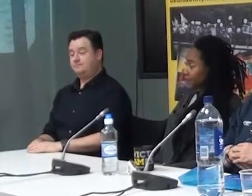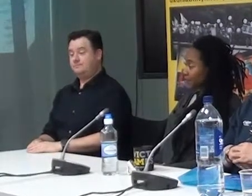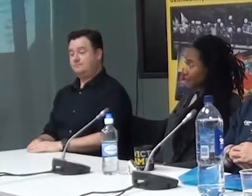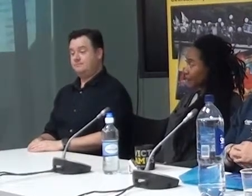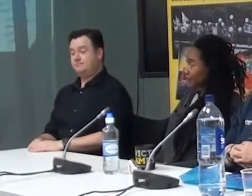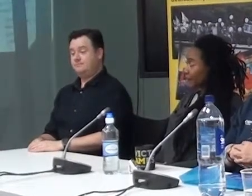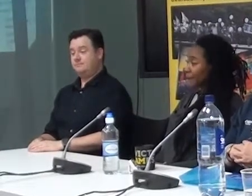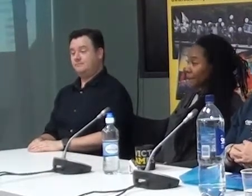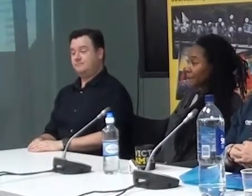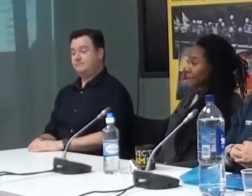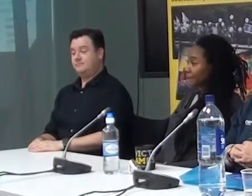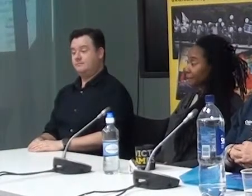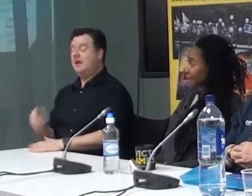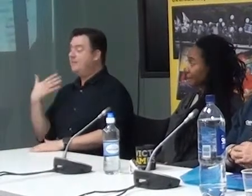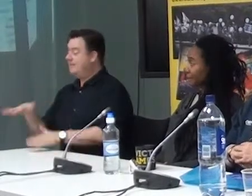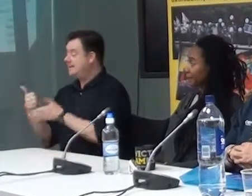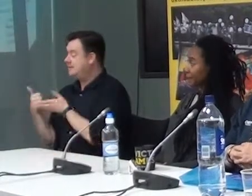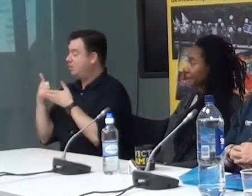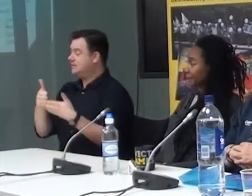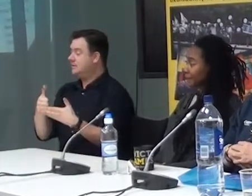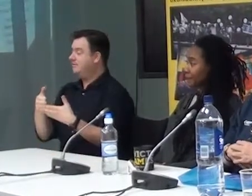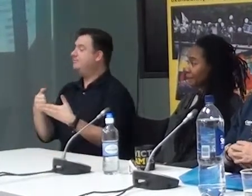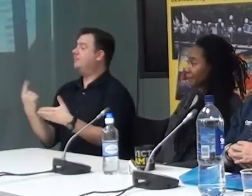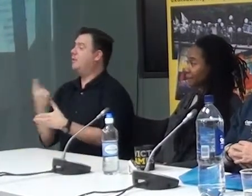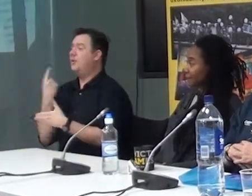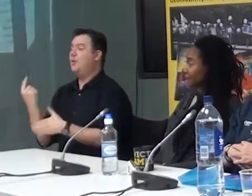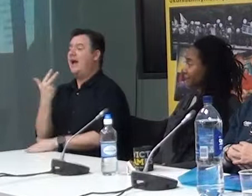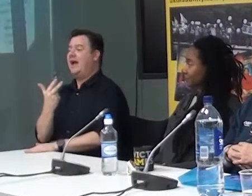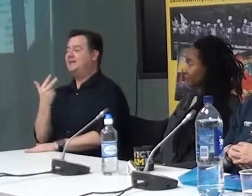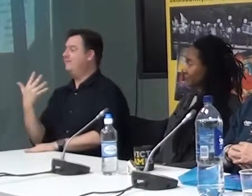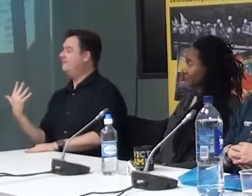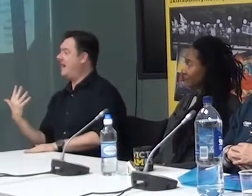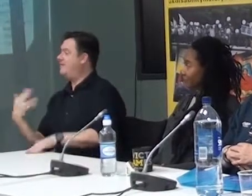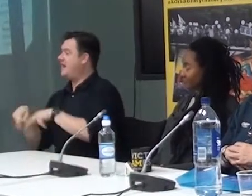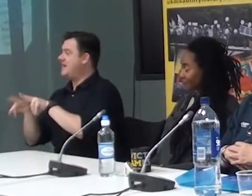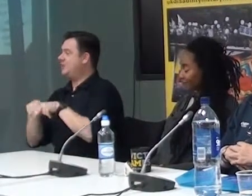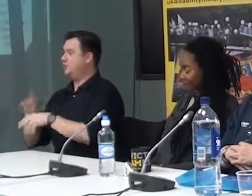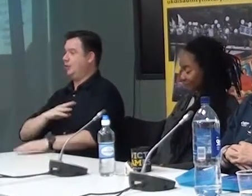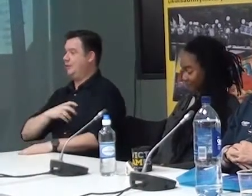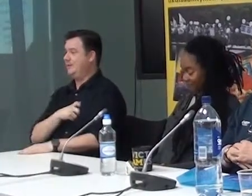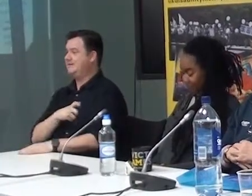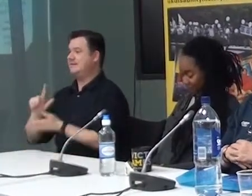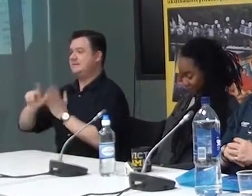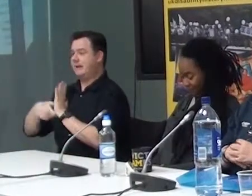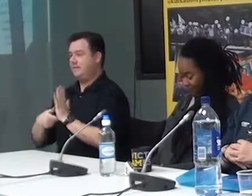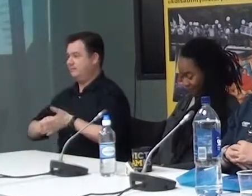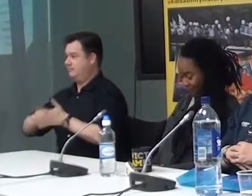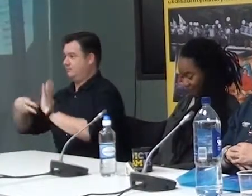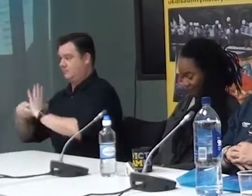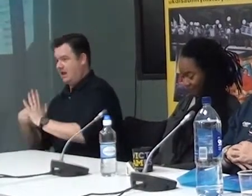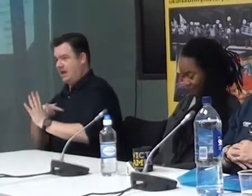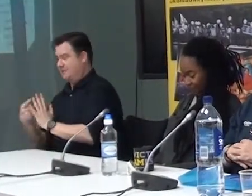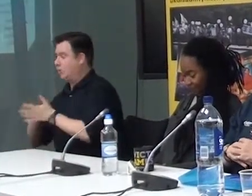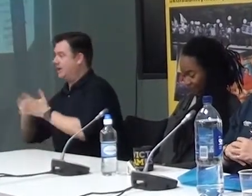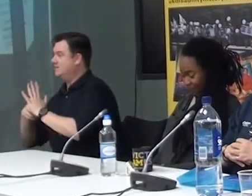So they're supported by 85 national unions, disabled people's organisations for disabled